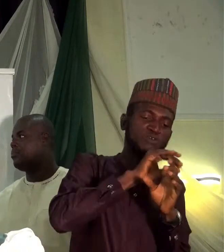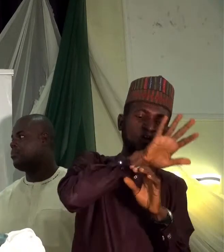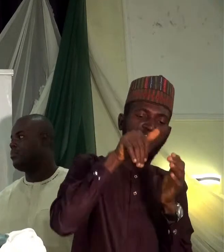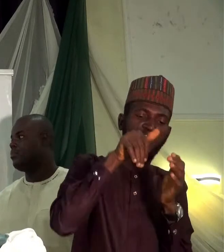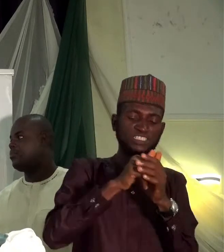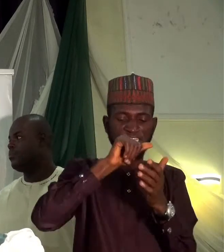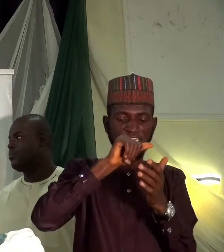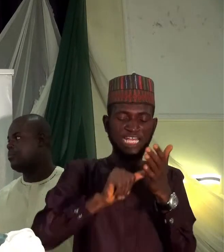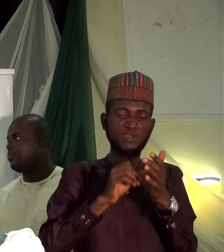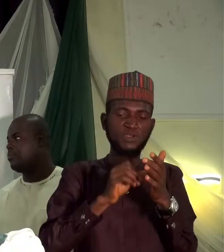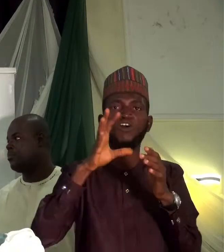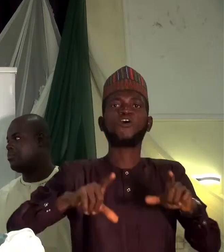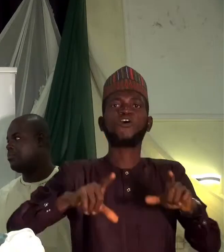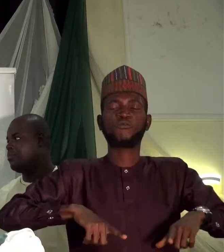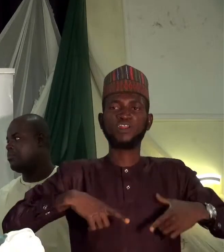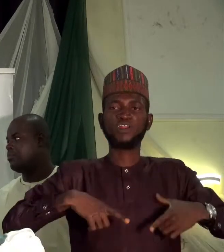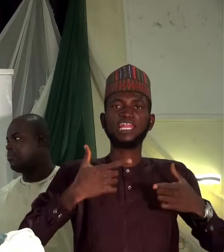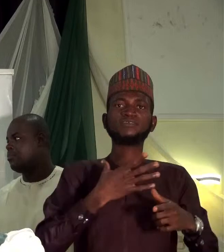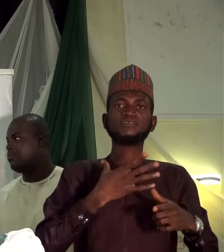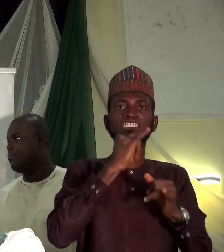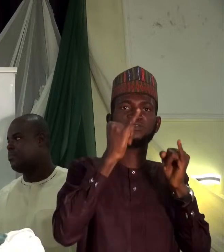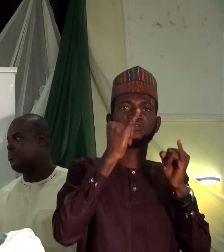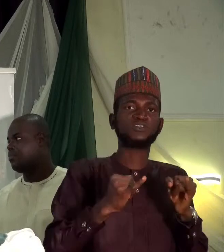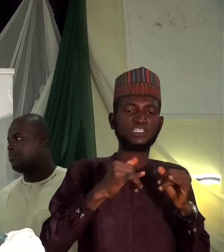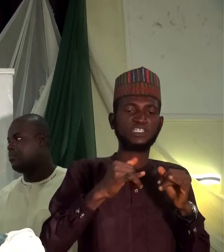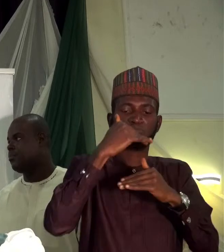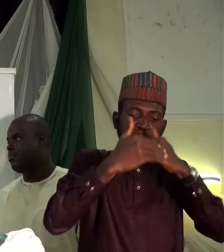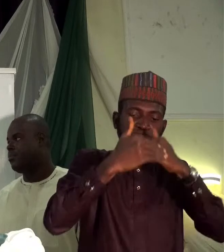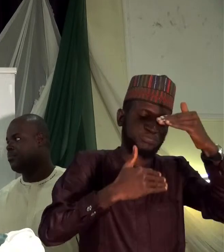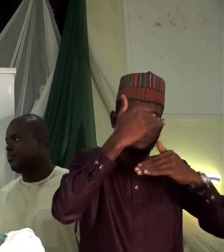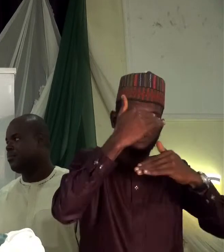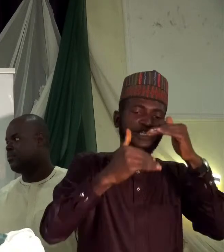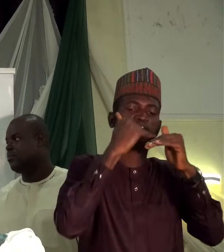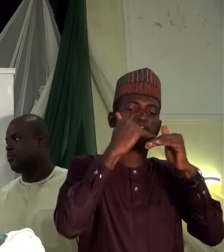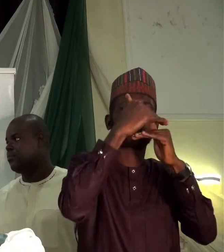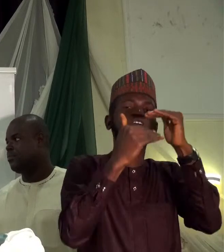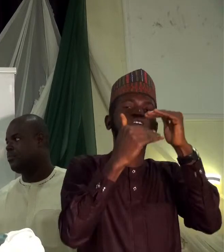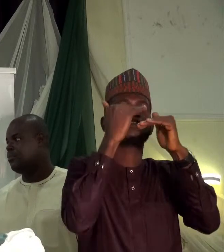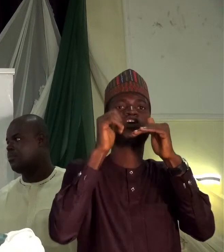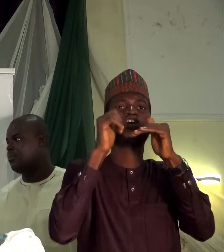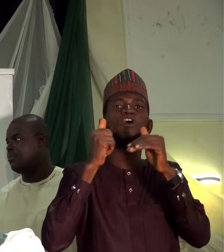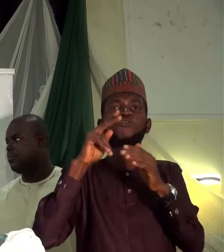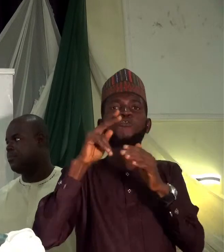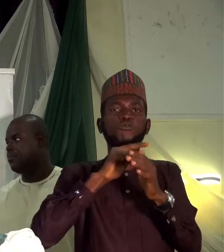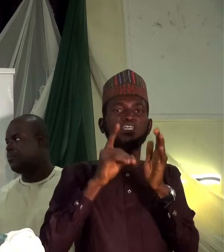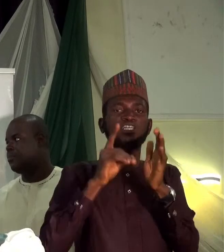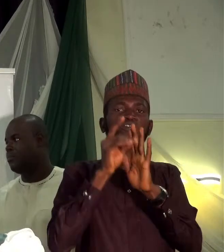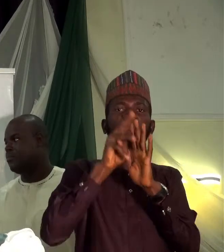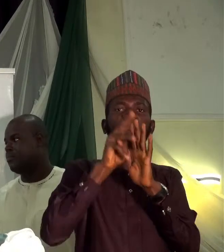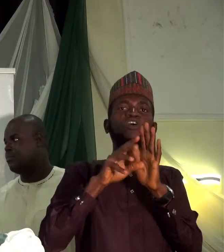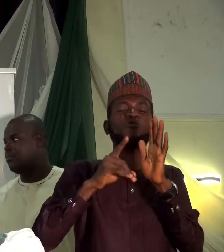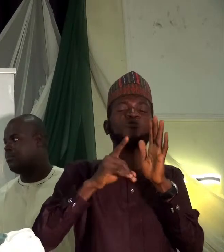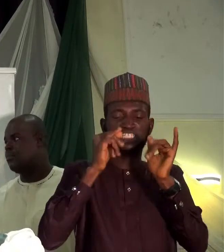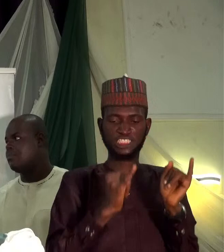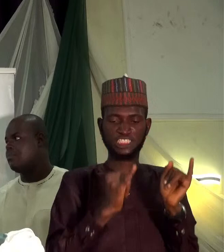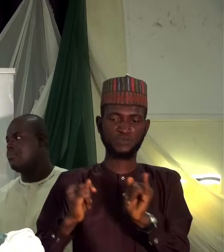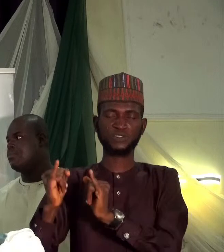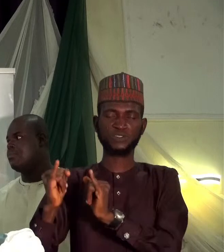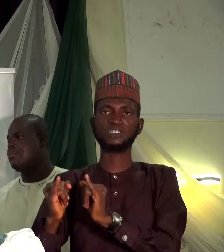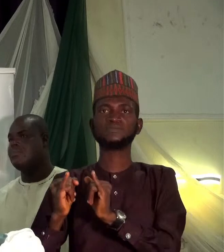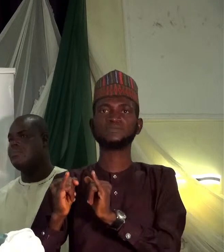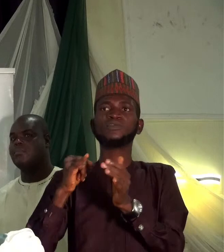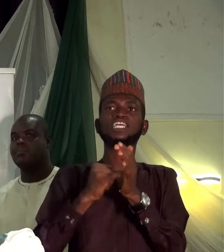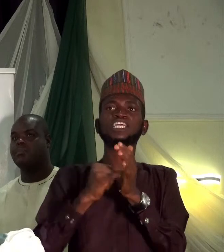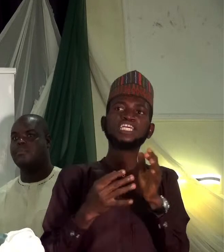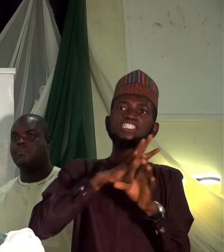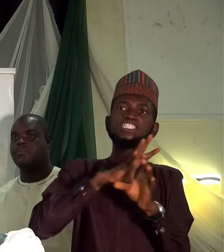nation. It is a process of reconstruction and development in various dimensions of a nation and development of individuals. It includes full